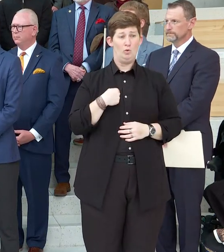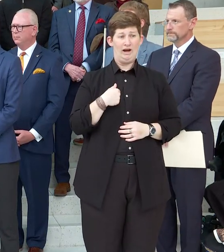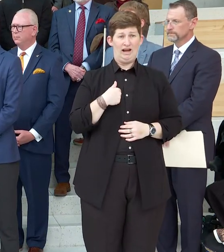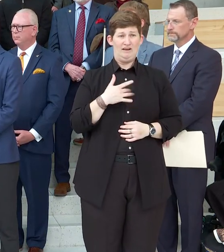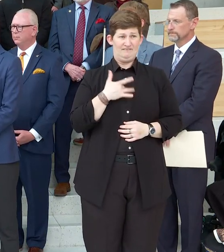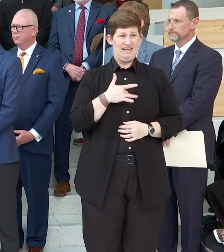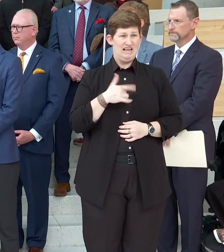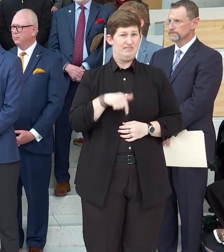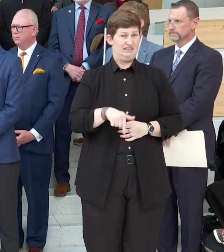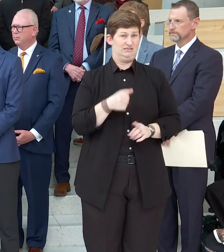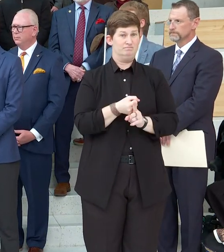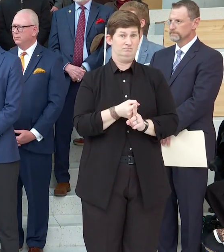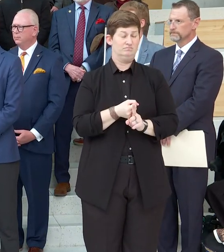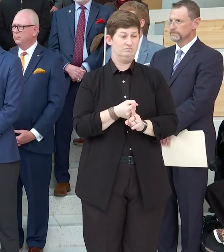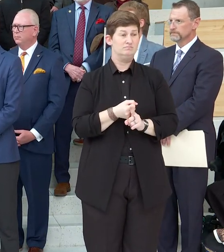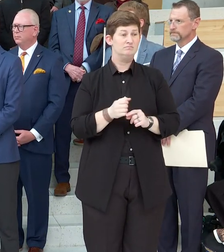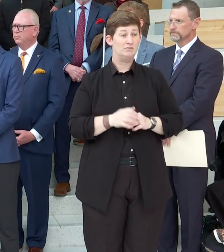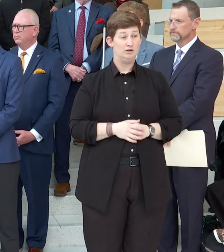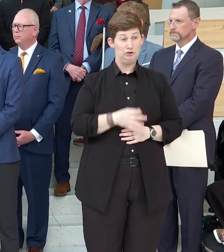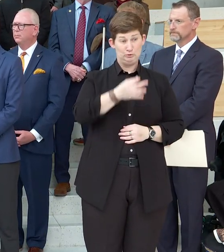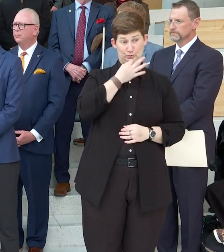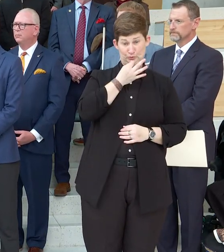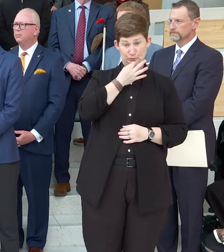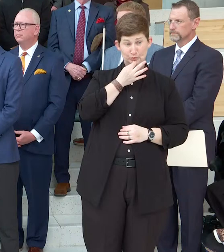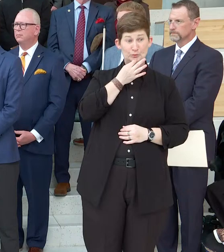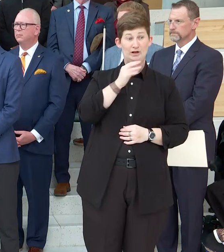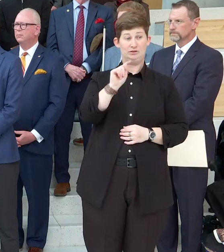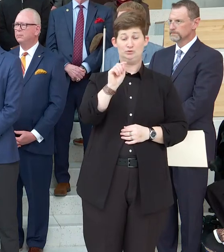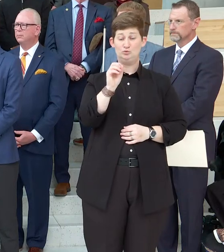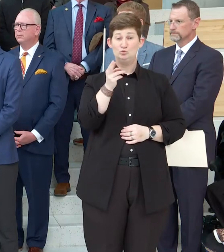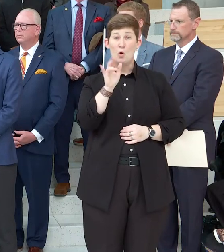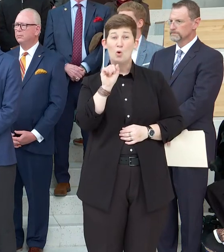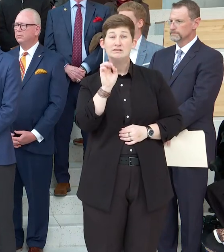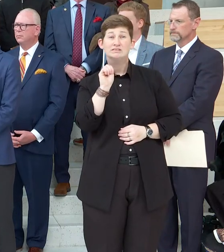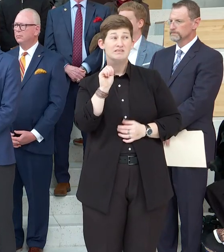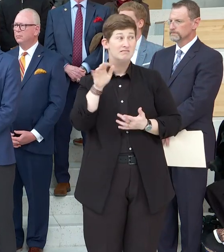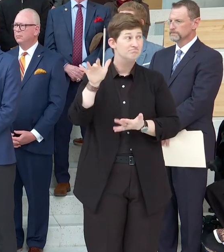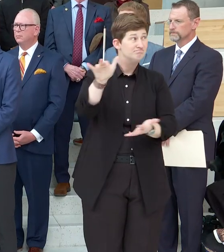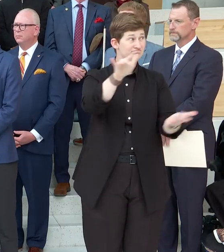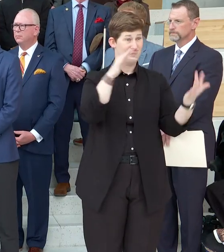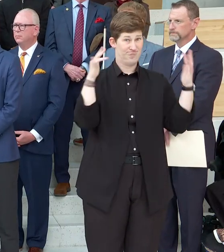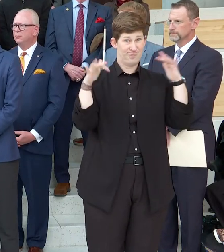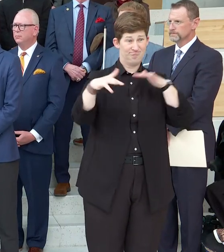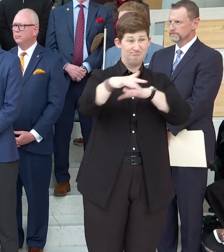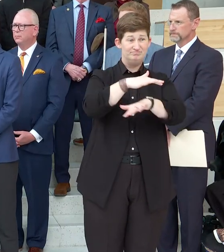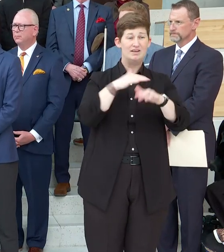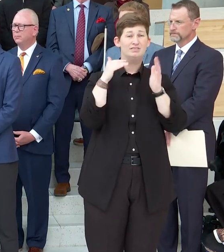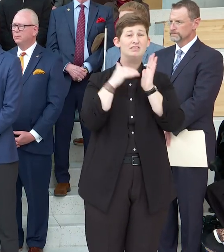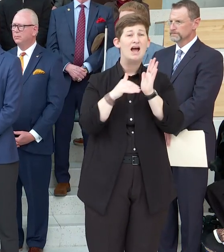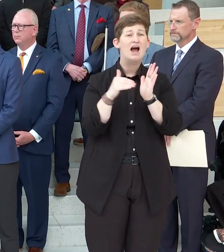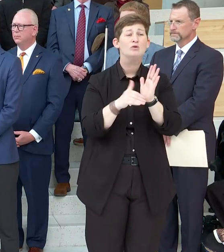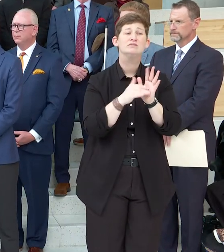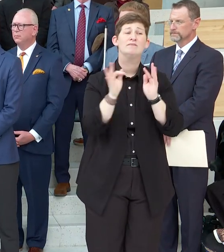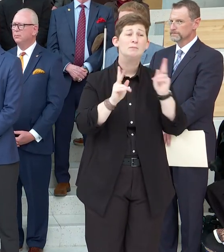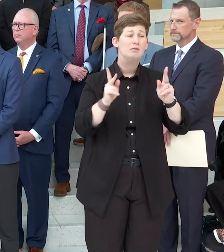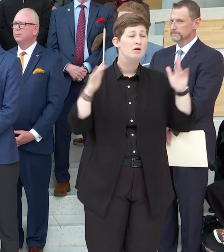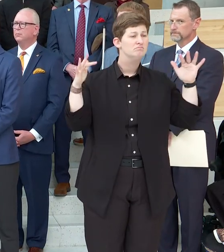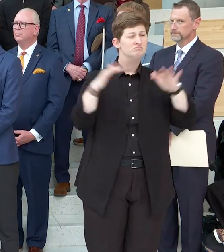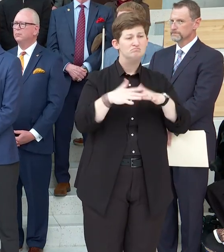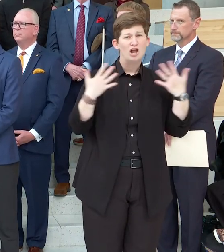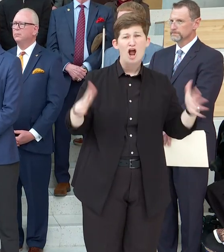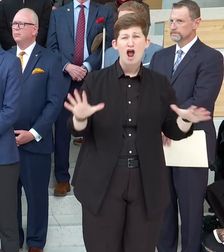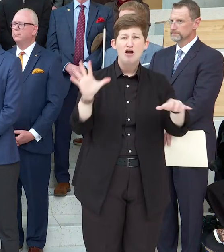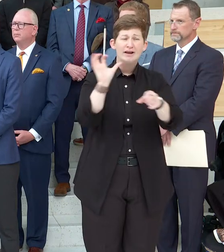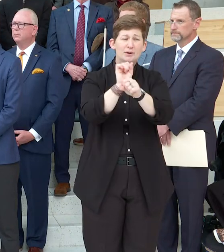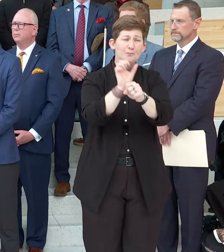heard about the forthcoming tourism season. We're talking about tens of thousands of visitors, hundreds of thousands of hotel room nights, all already planned as